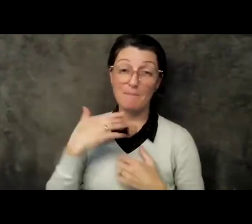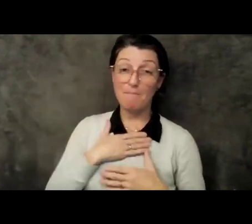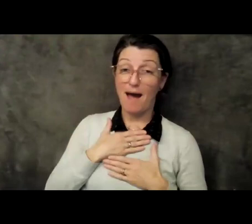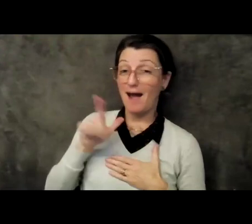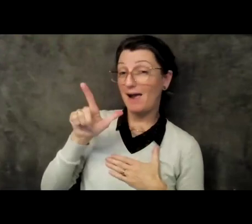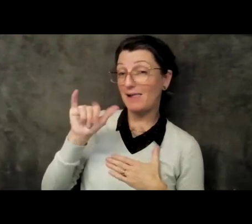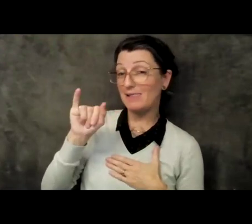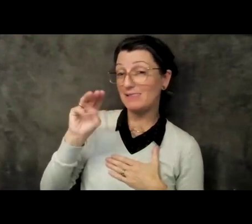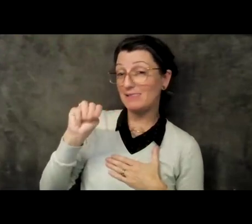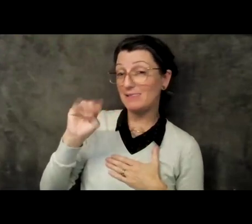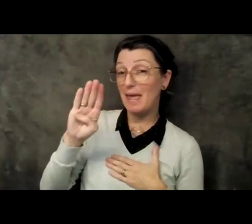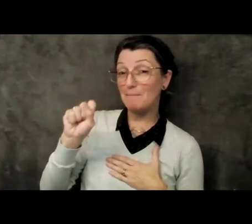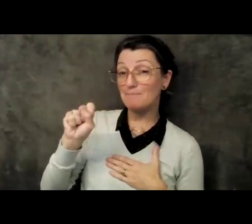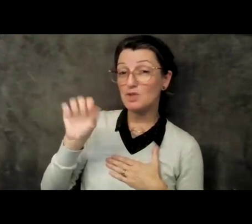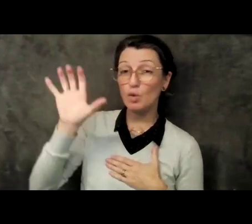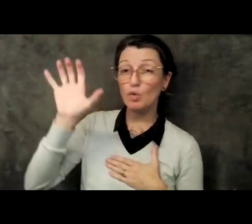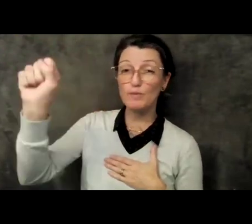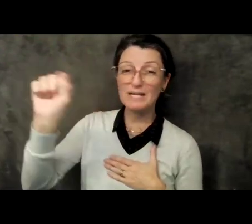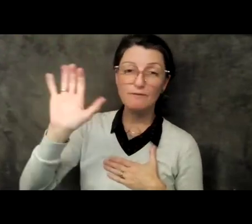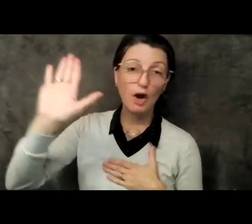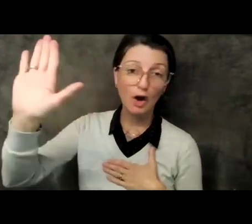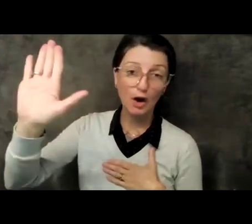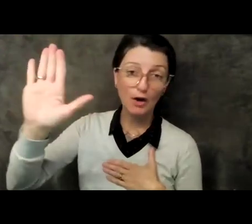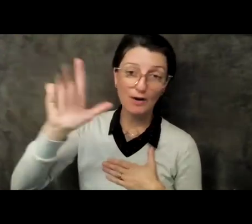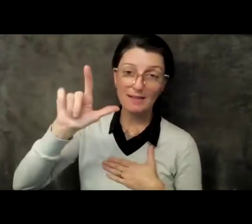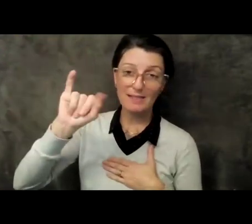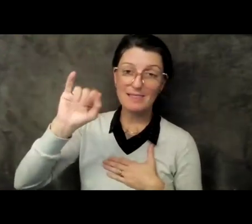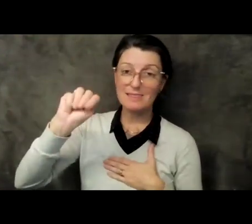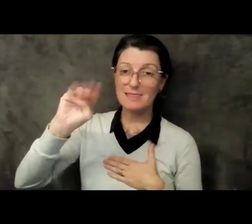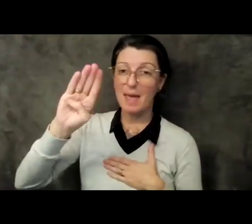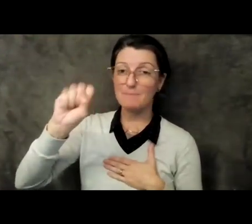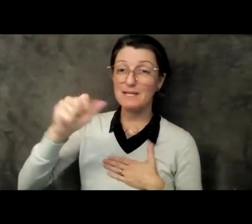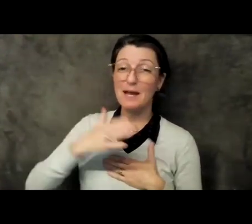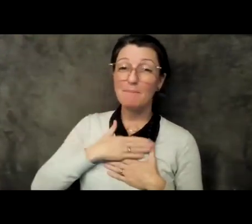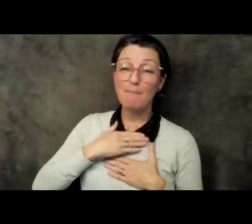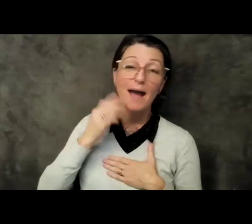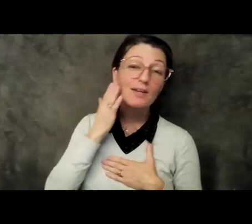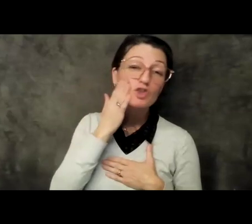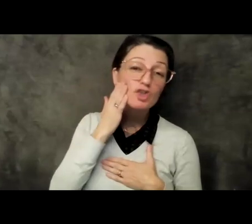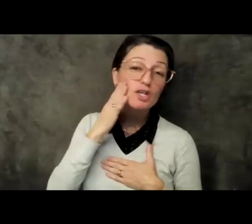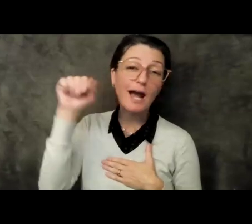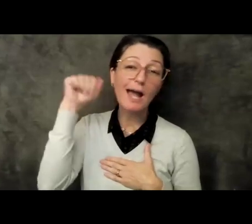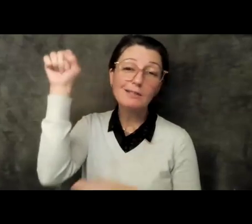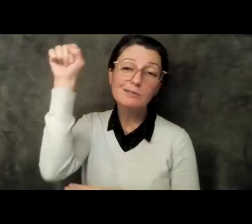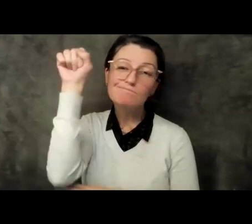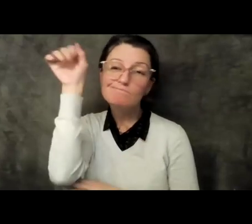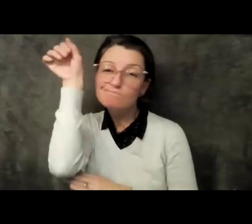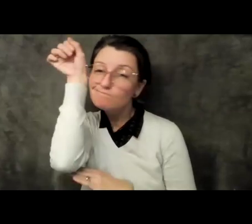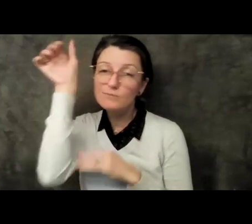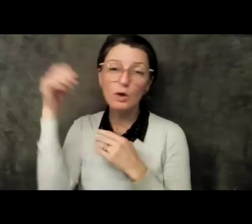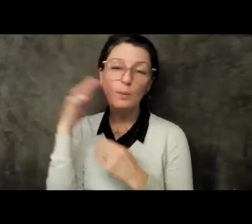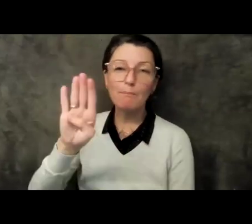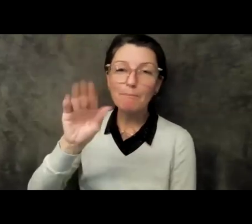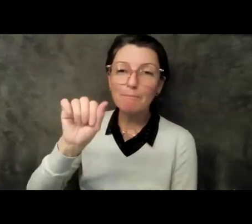she reached for me too. I'd press my cheek warm into her bark, tuck my sleepy body into her waiting